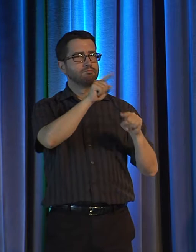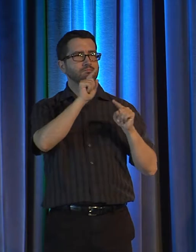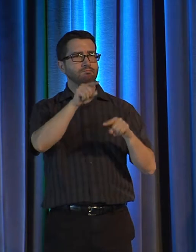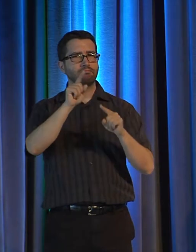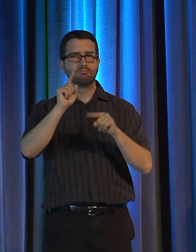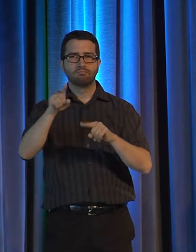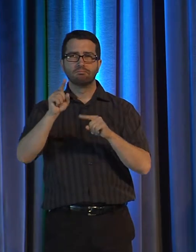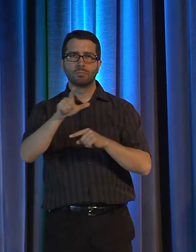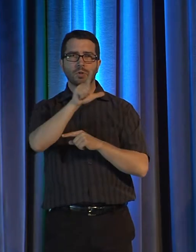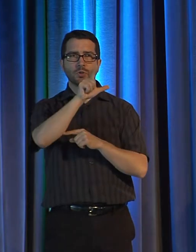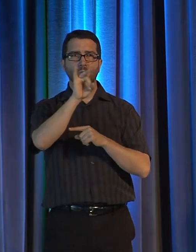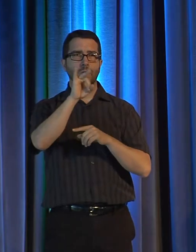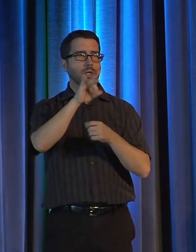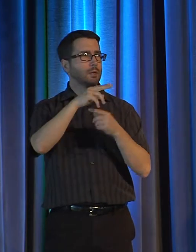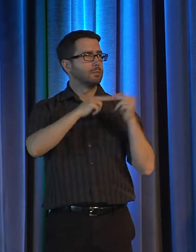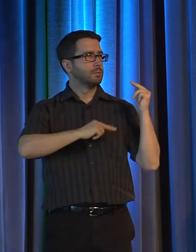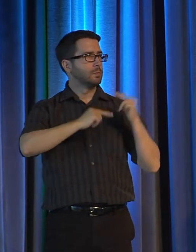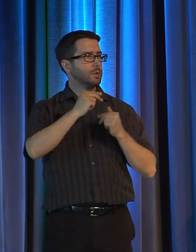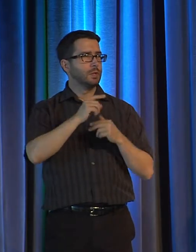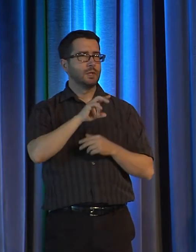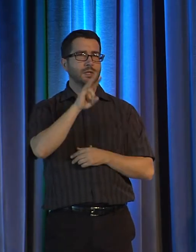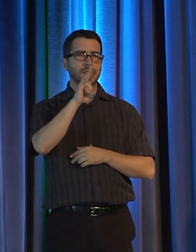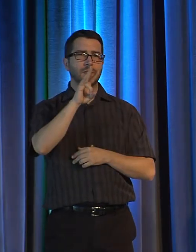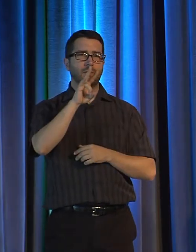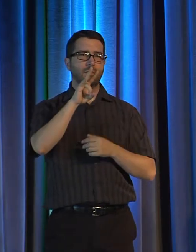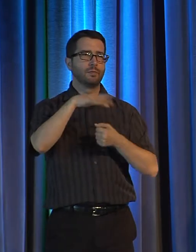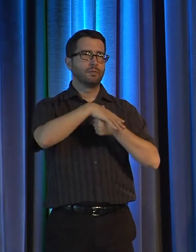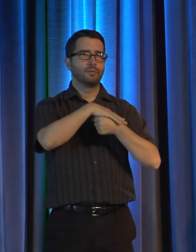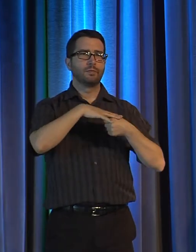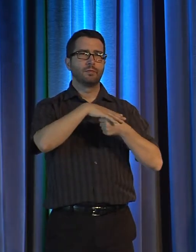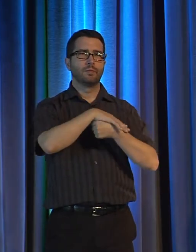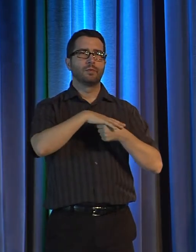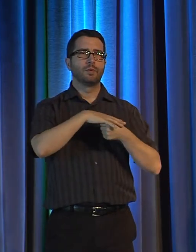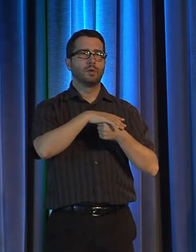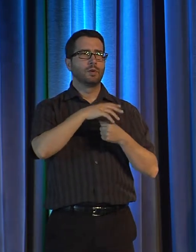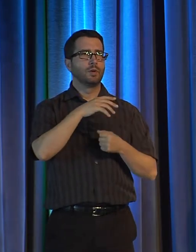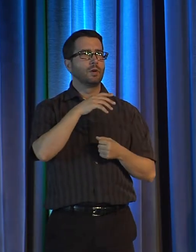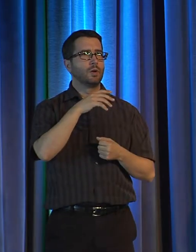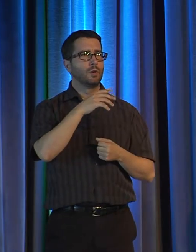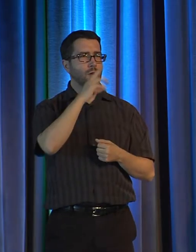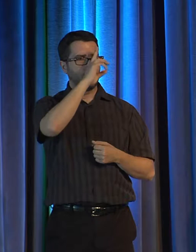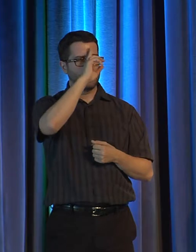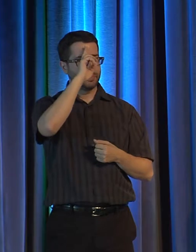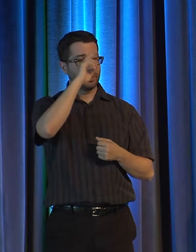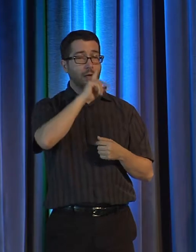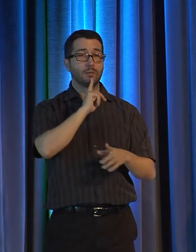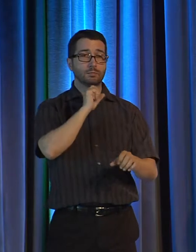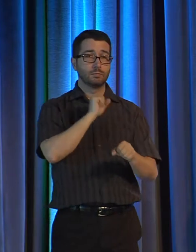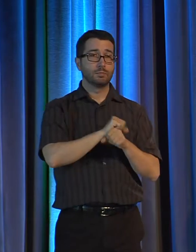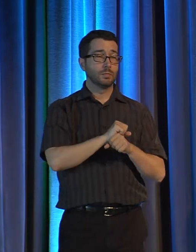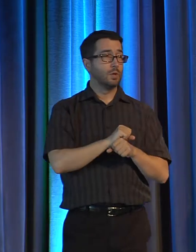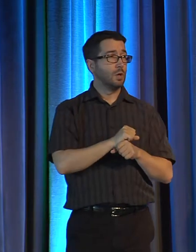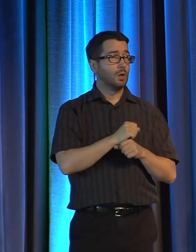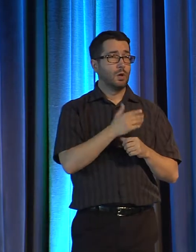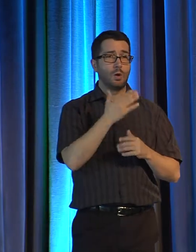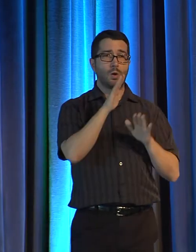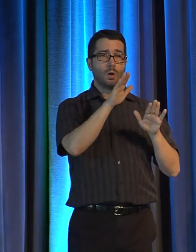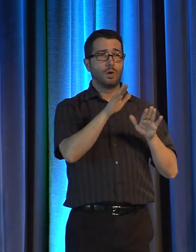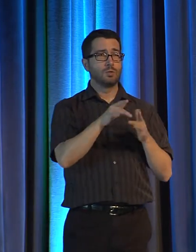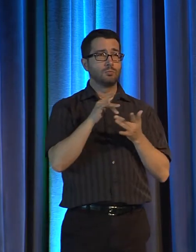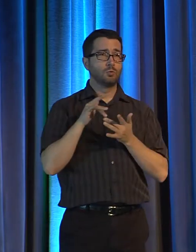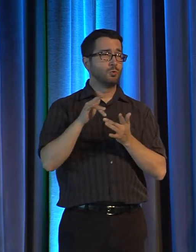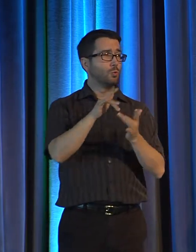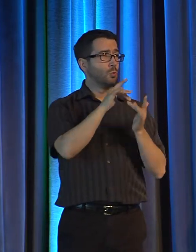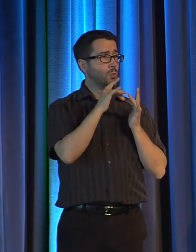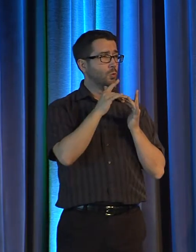facilities, 7 of the 9 regional hospitals, and had an absolutely wonderful tour and full